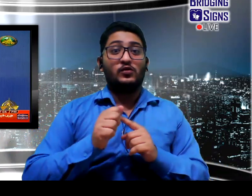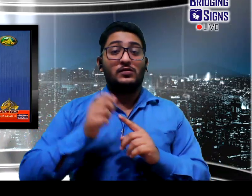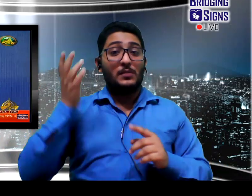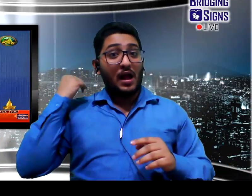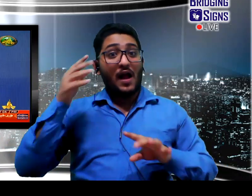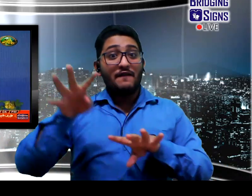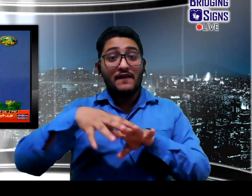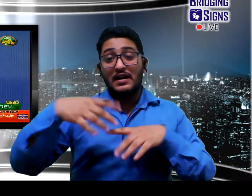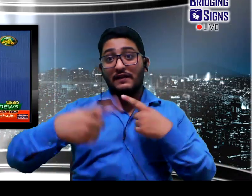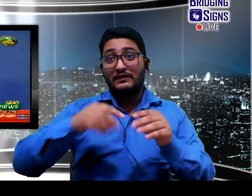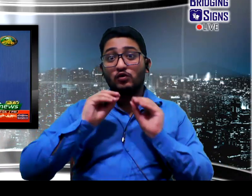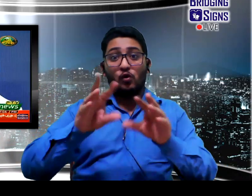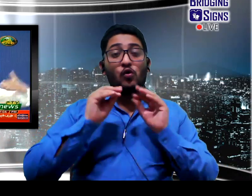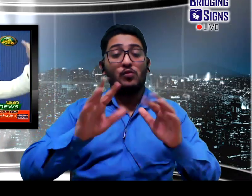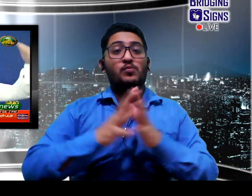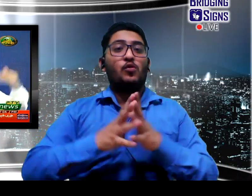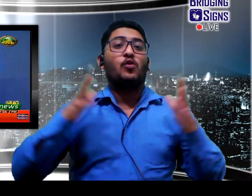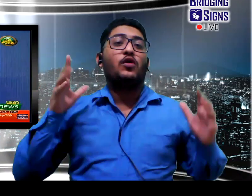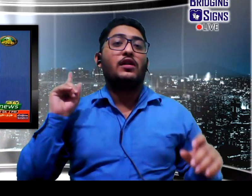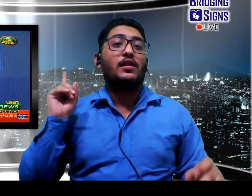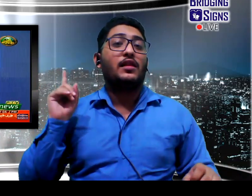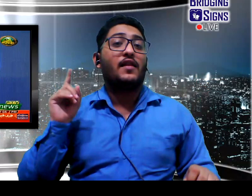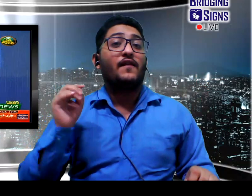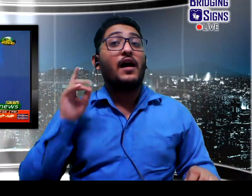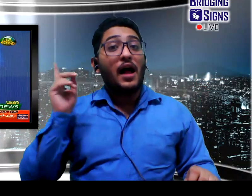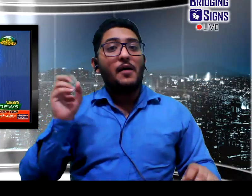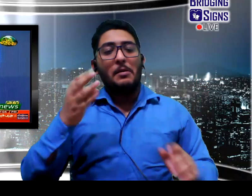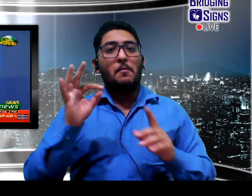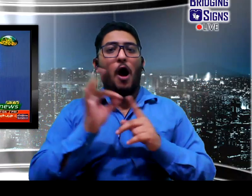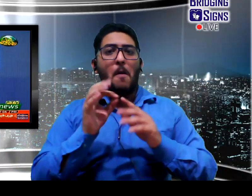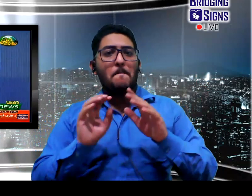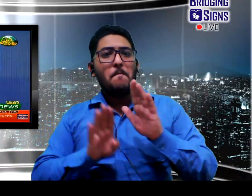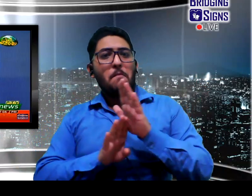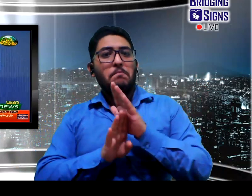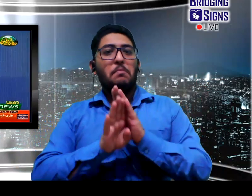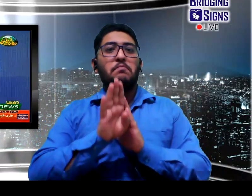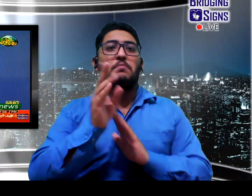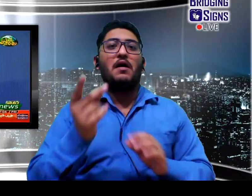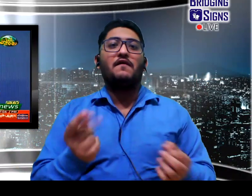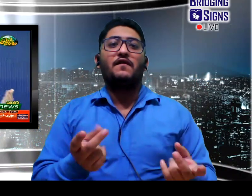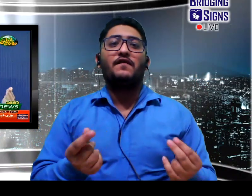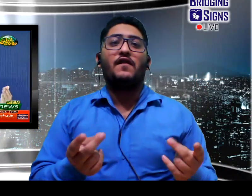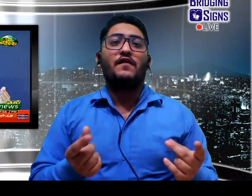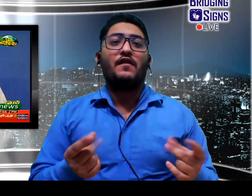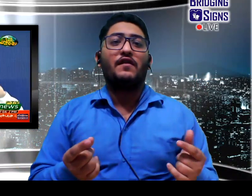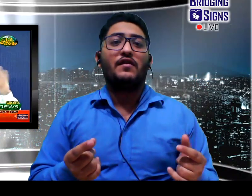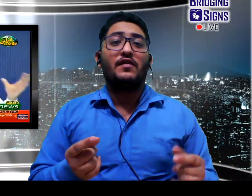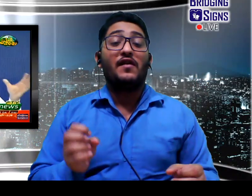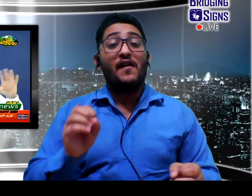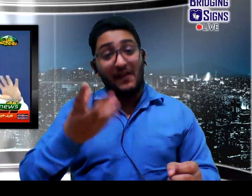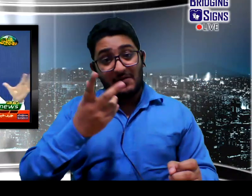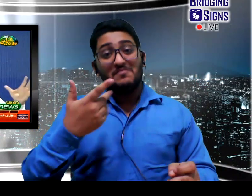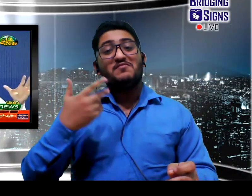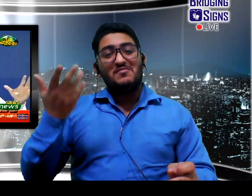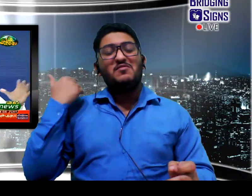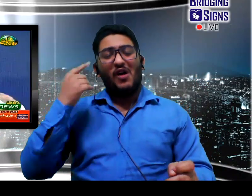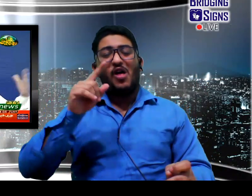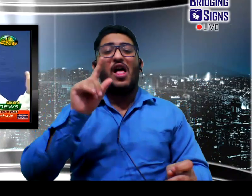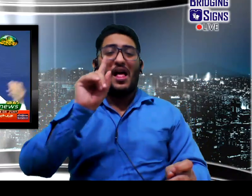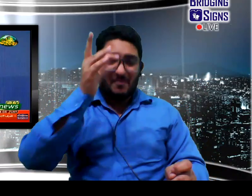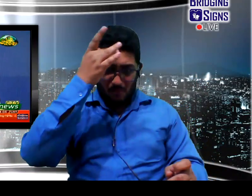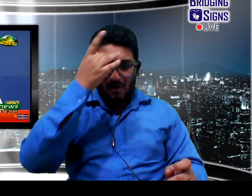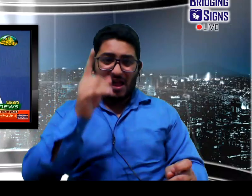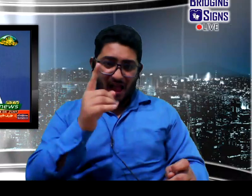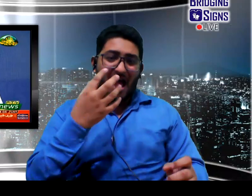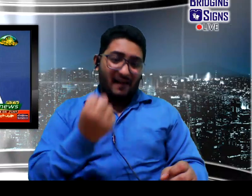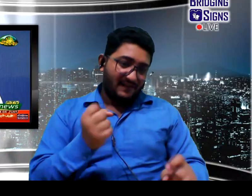to industries. Hence, Pakistan rose very quickly. We had this one thing which we had,